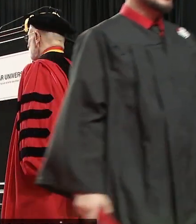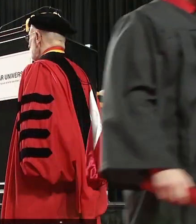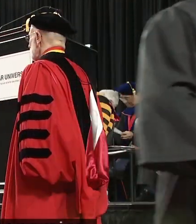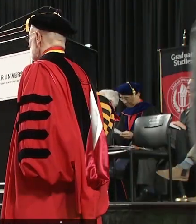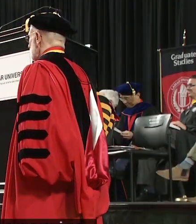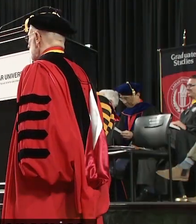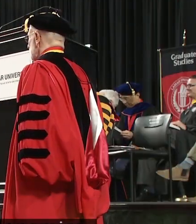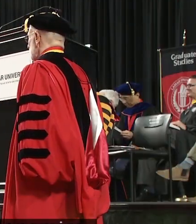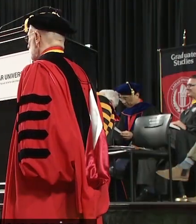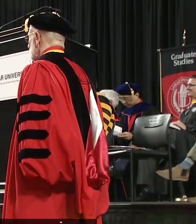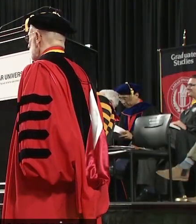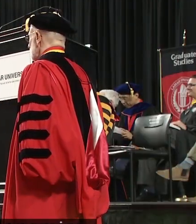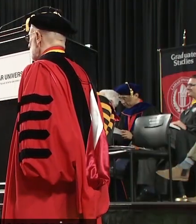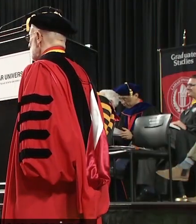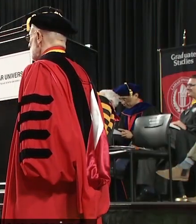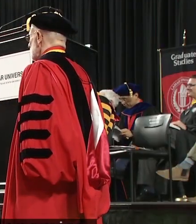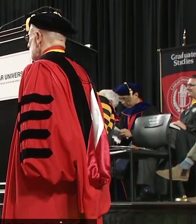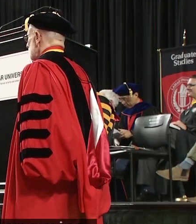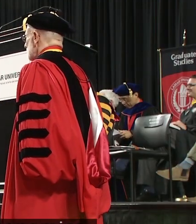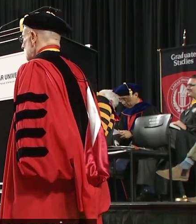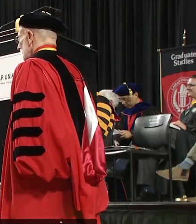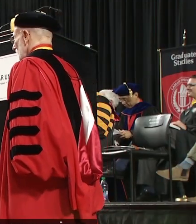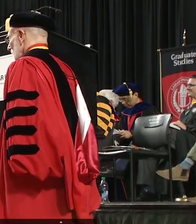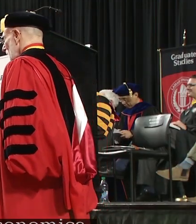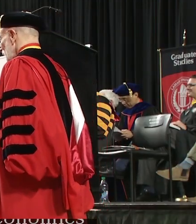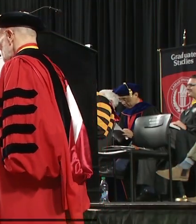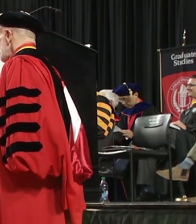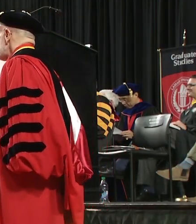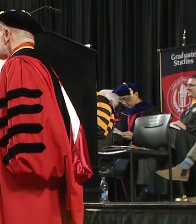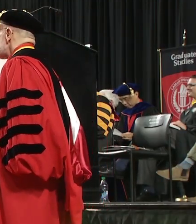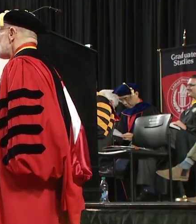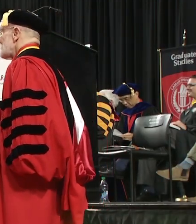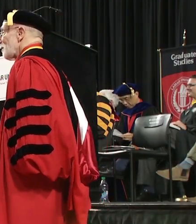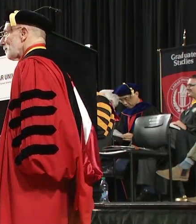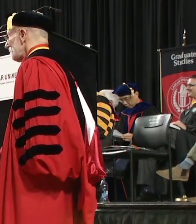Beta Gamma Sigma, cum laude.